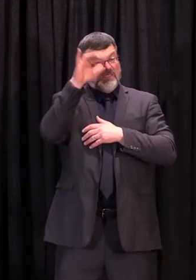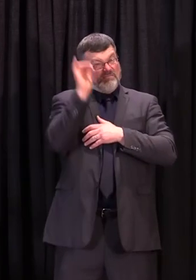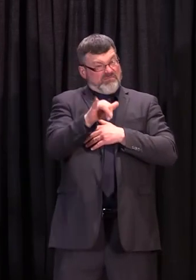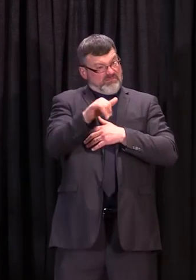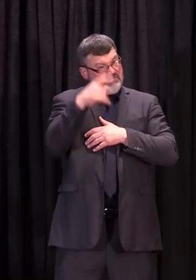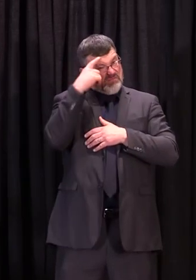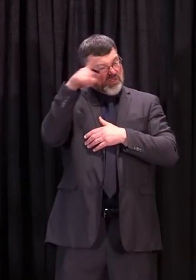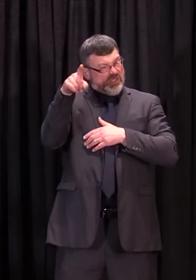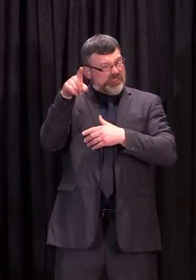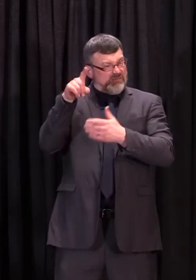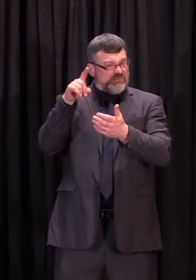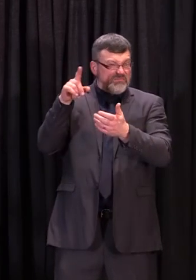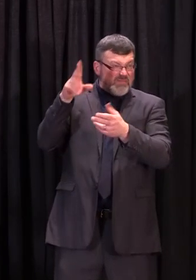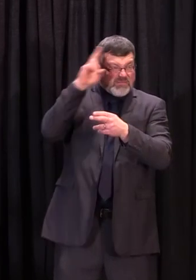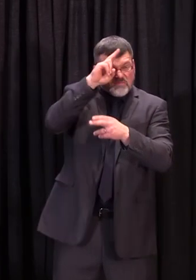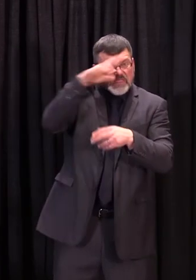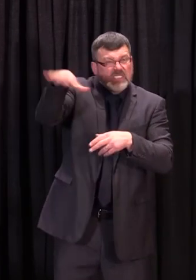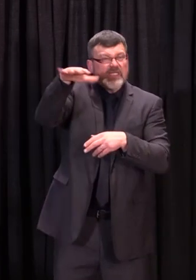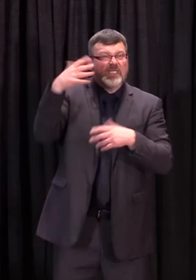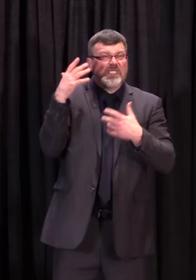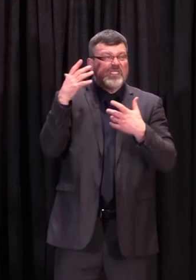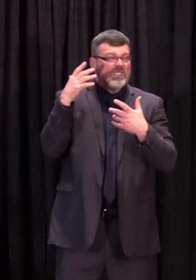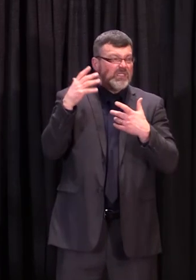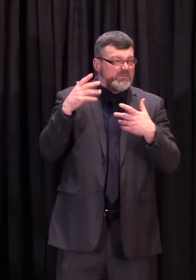every region is feeling the pressure.